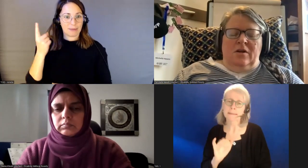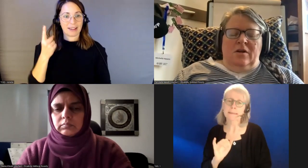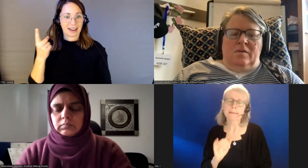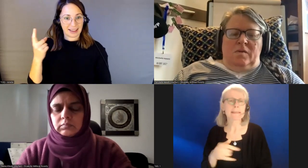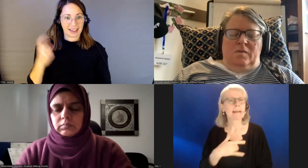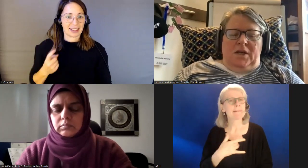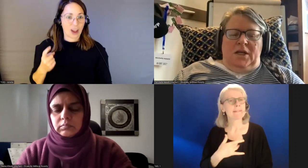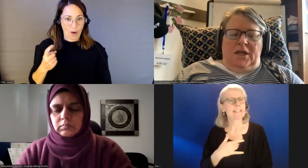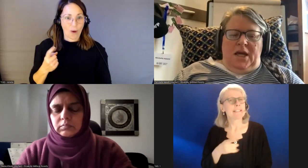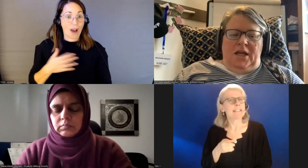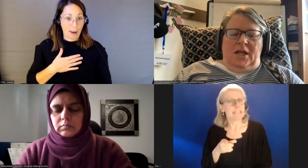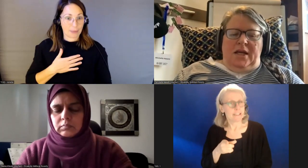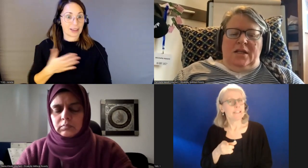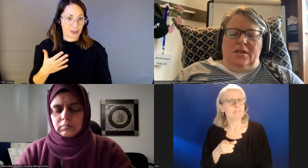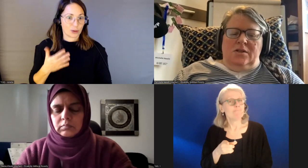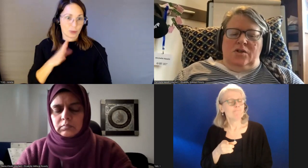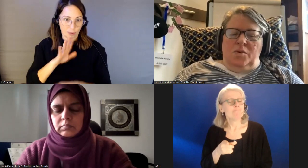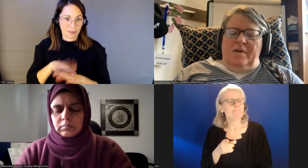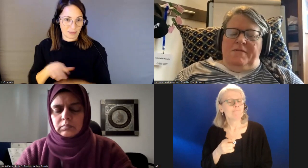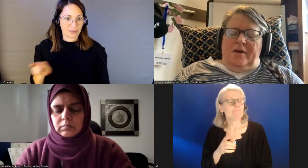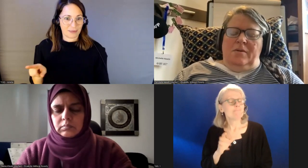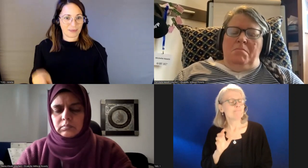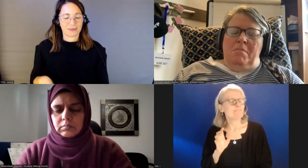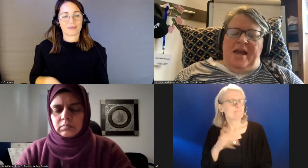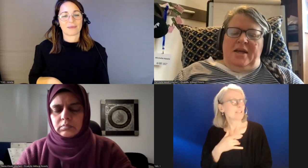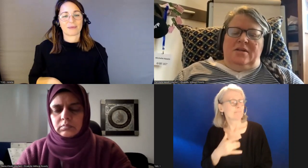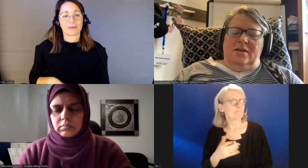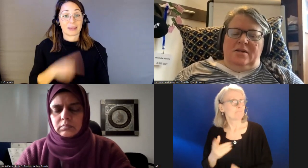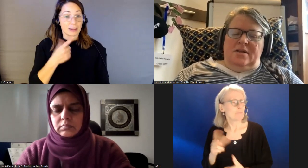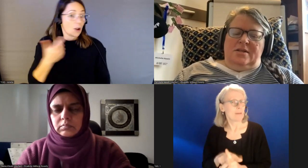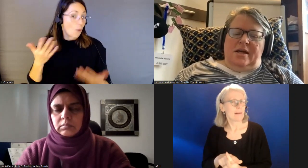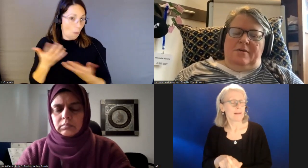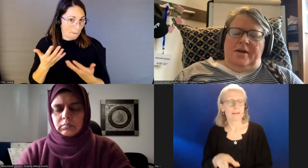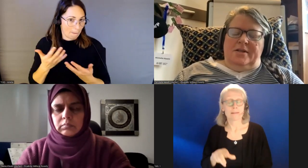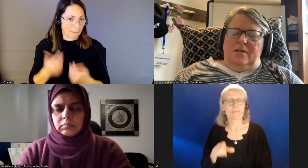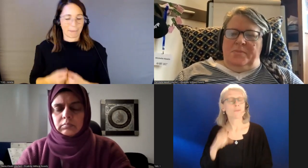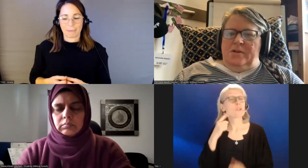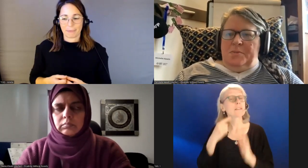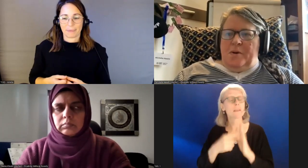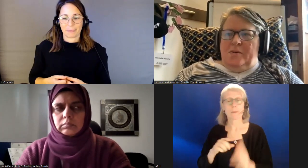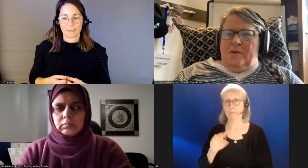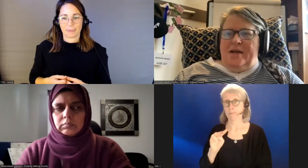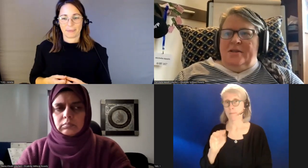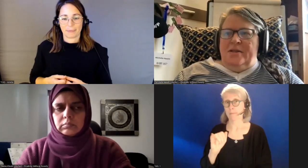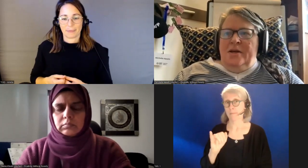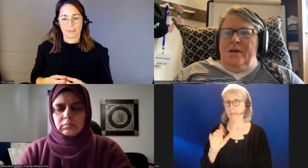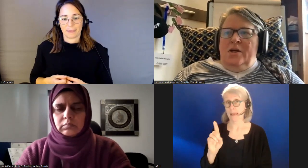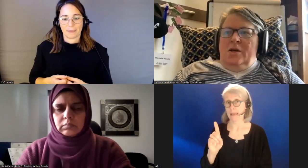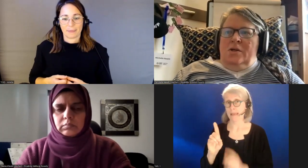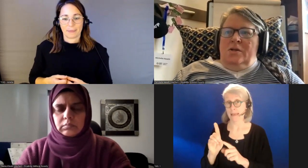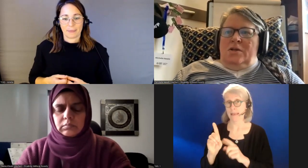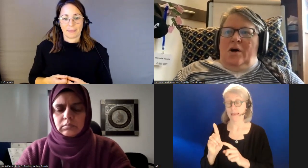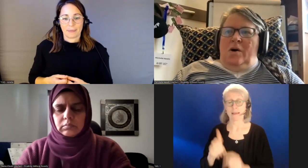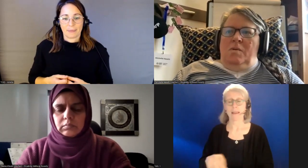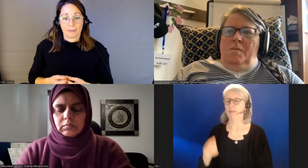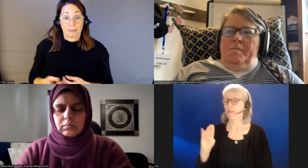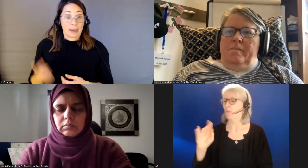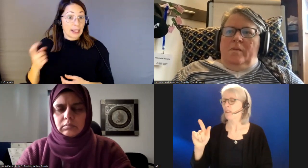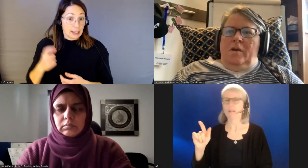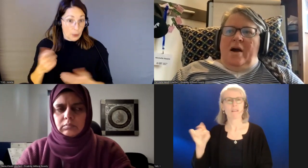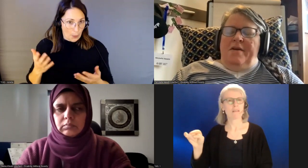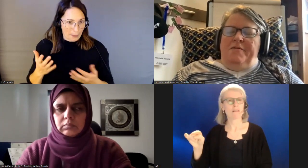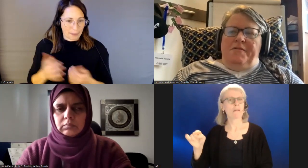feel really keenly. Do we feel MAID has accelerated the bill's progress?